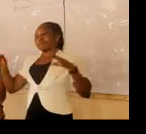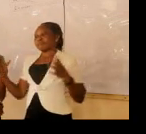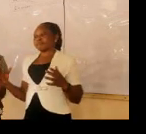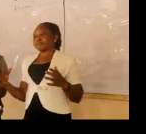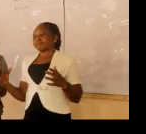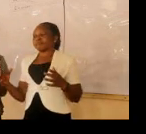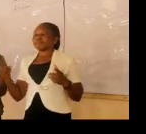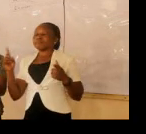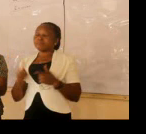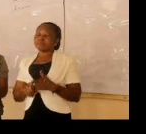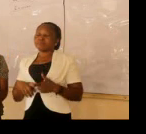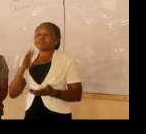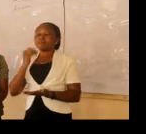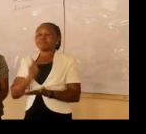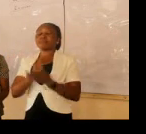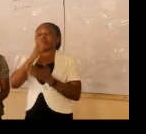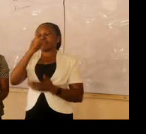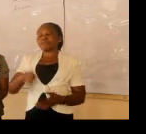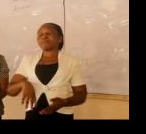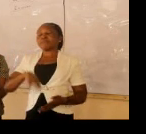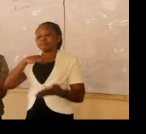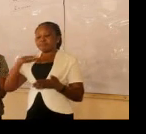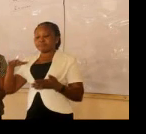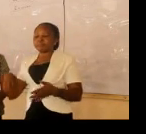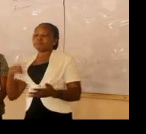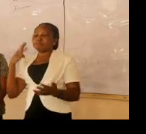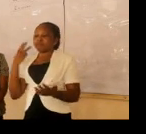to enable you to study well.